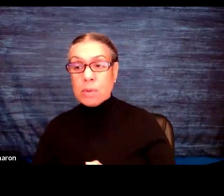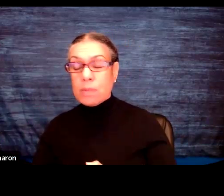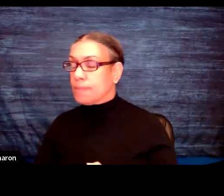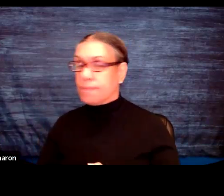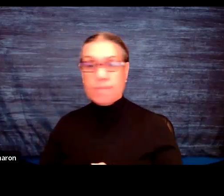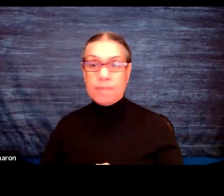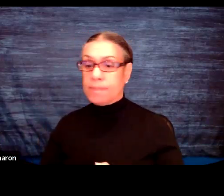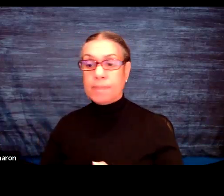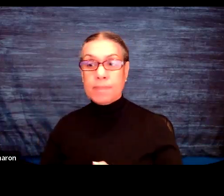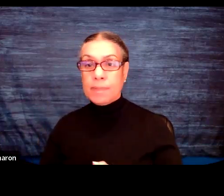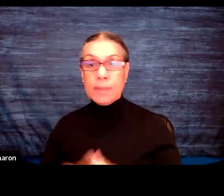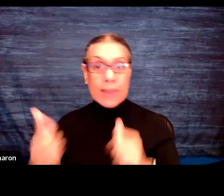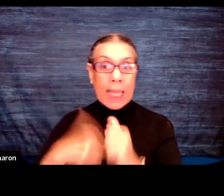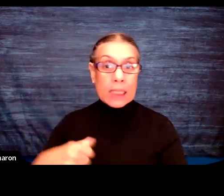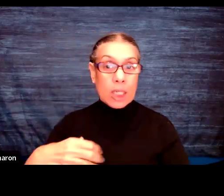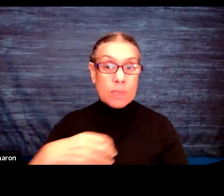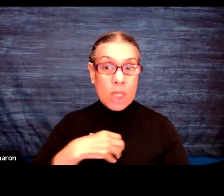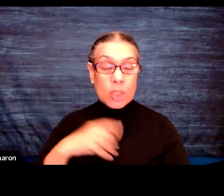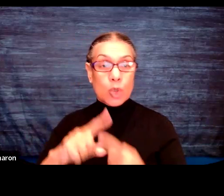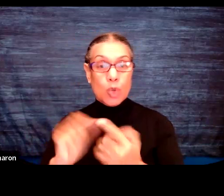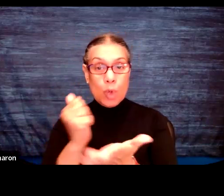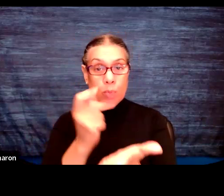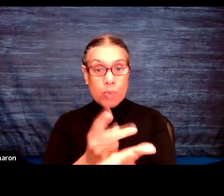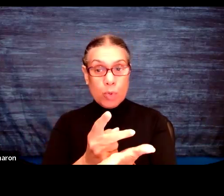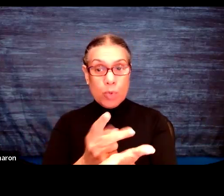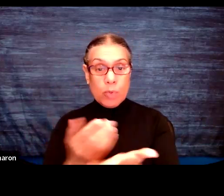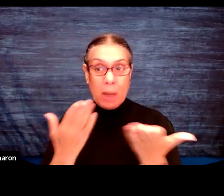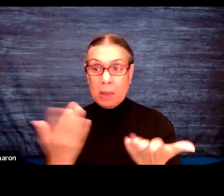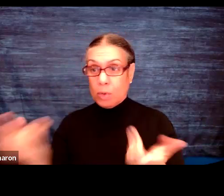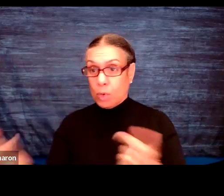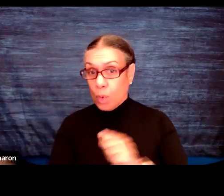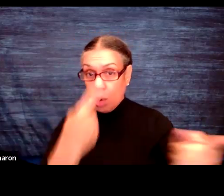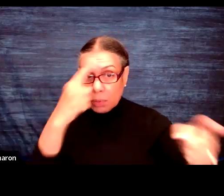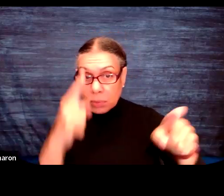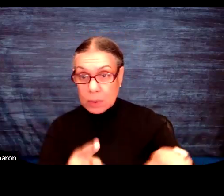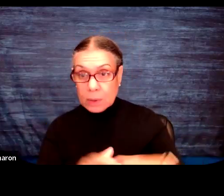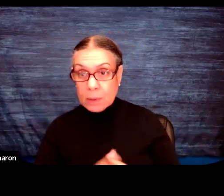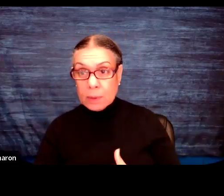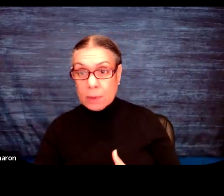No. Is there any objection to approving the motion by unanimous consent?